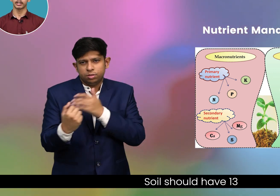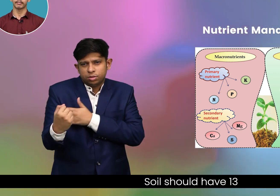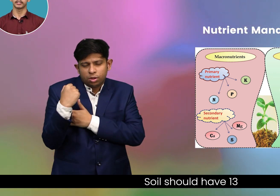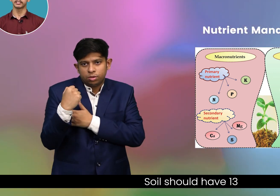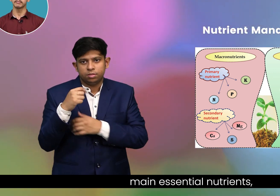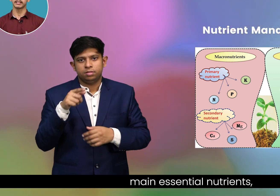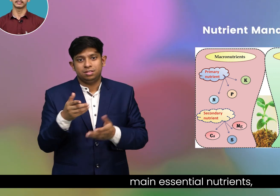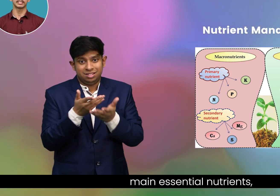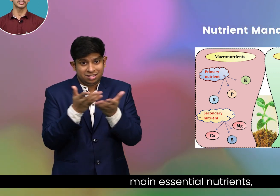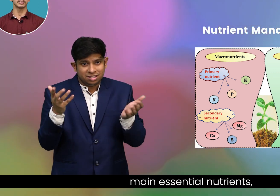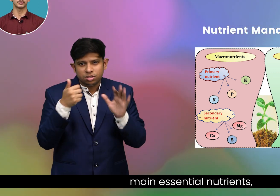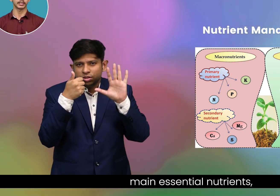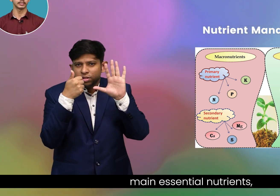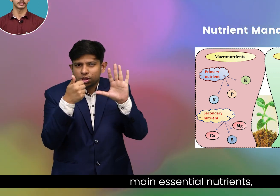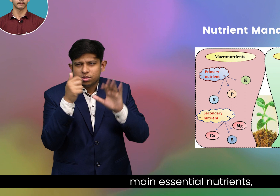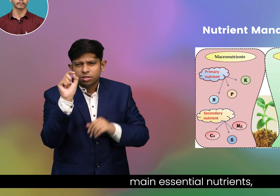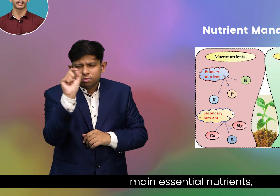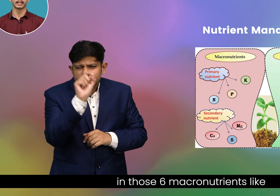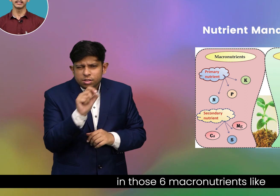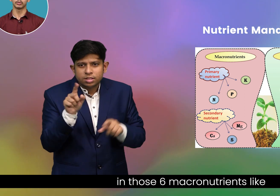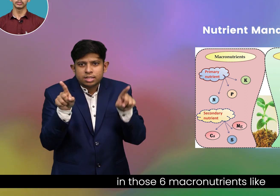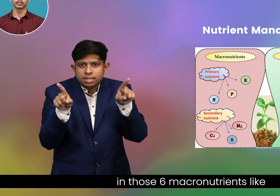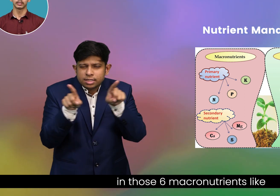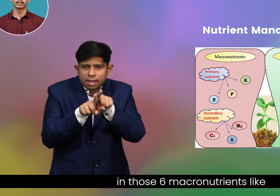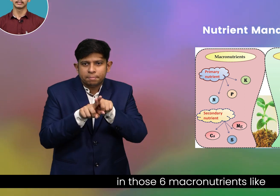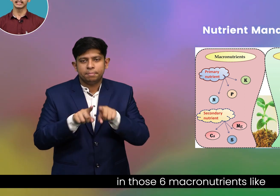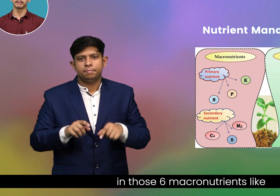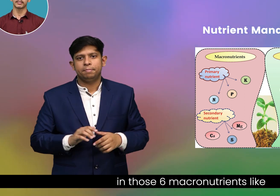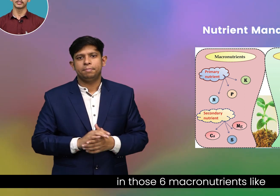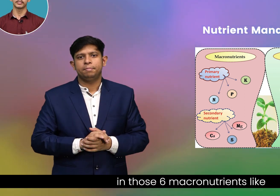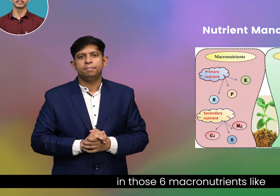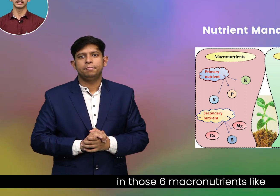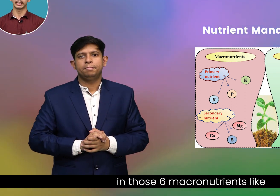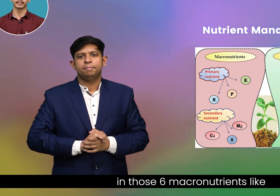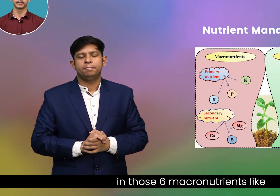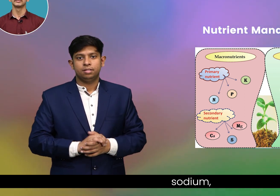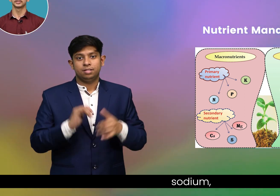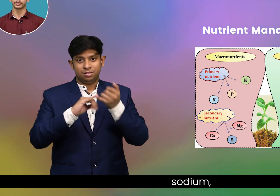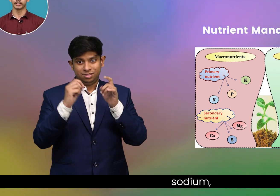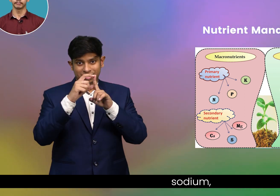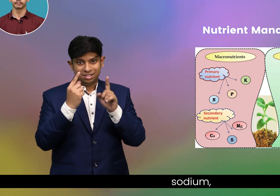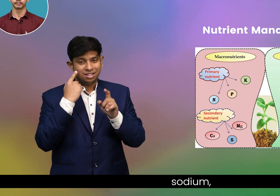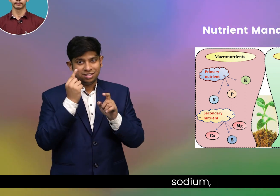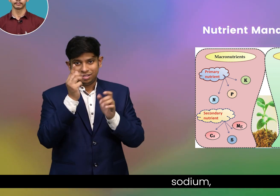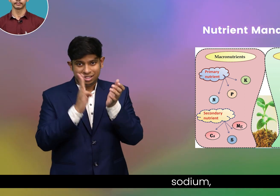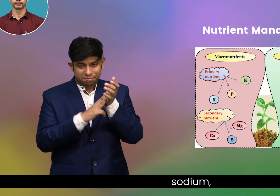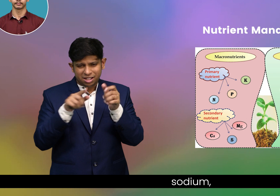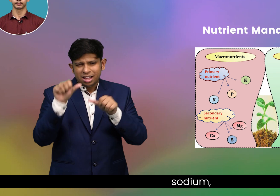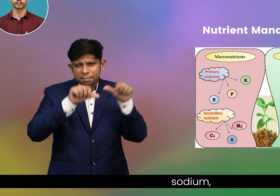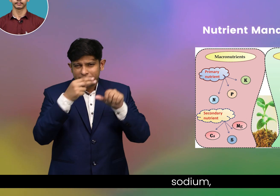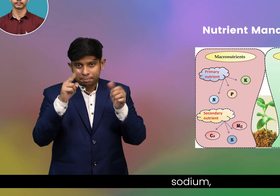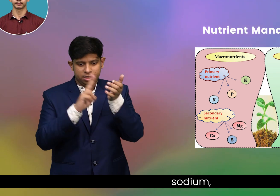Soil should have 13 main essential nutrients. In those, 6 macronutrients like sodium,